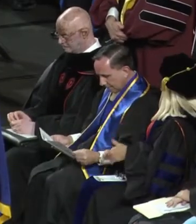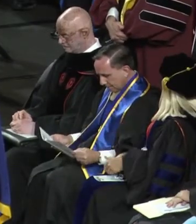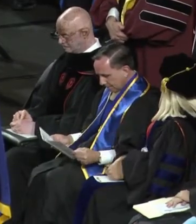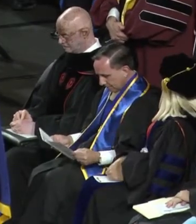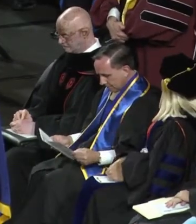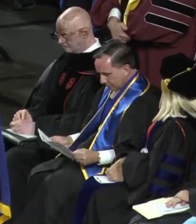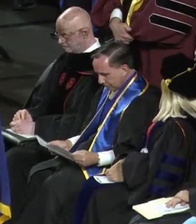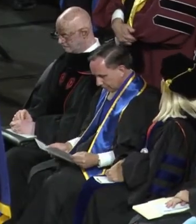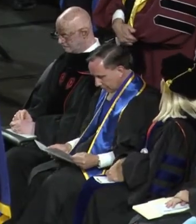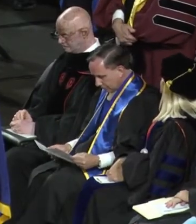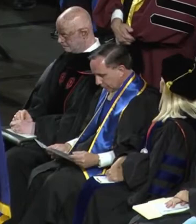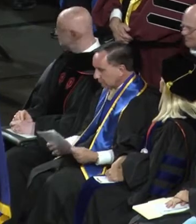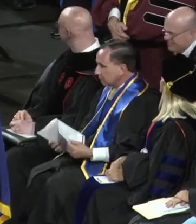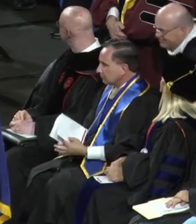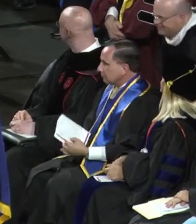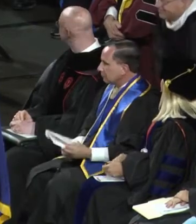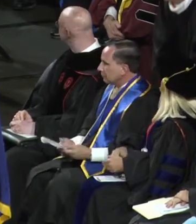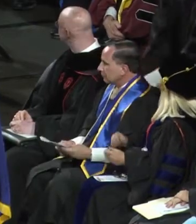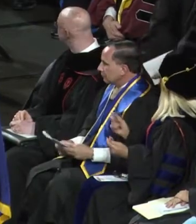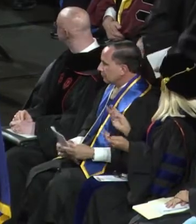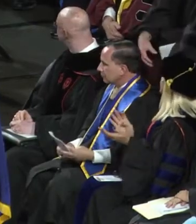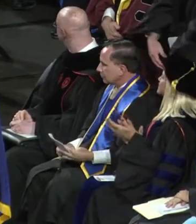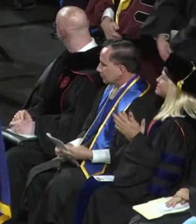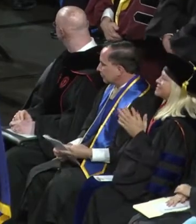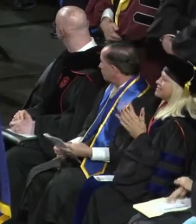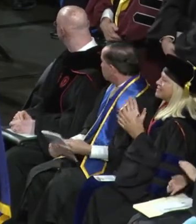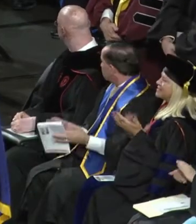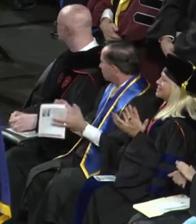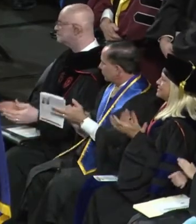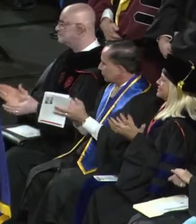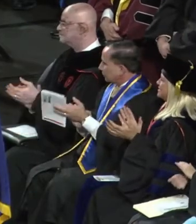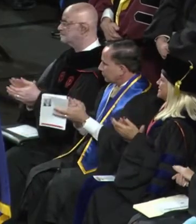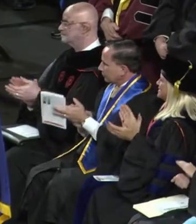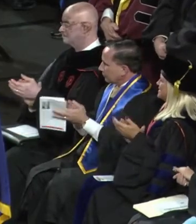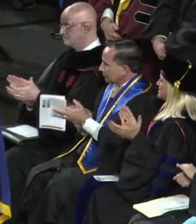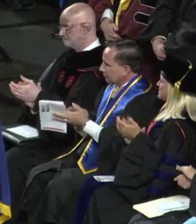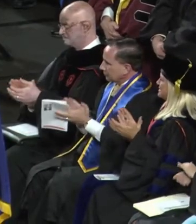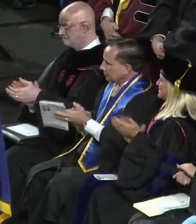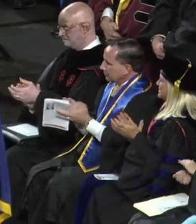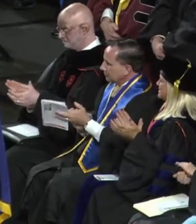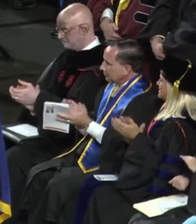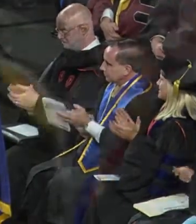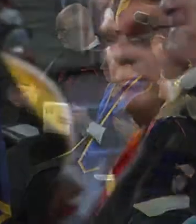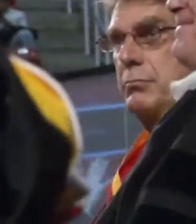Dr. Jim Sanderson, Chair, Department of English and Modern Languages.